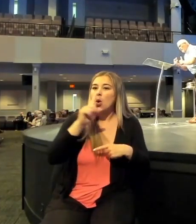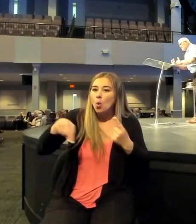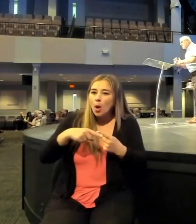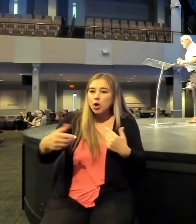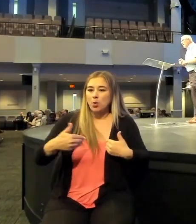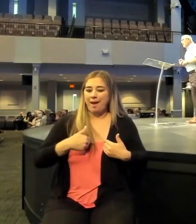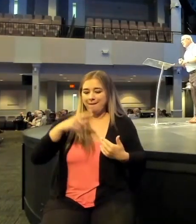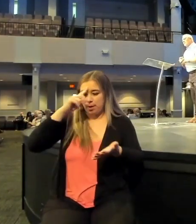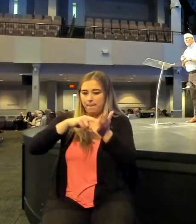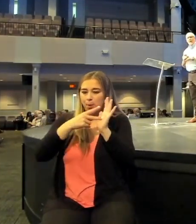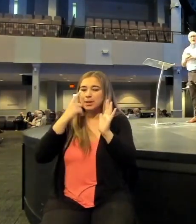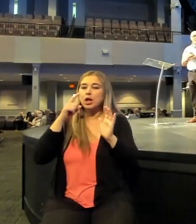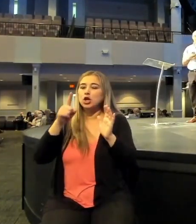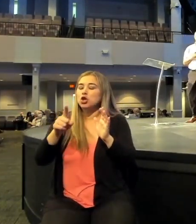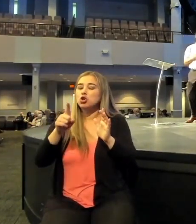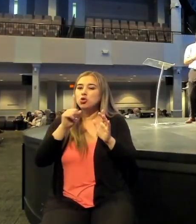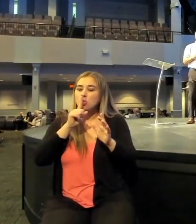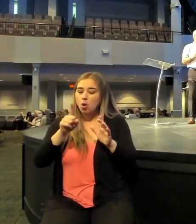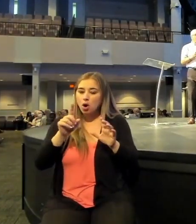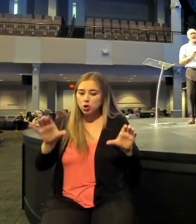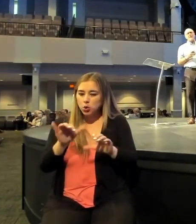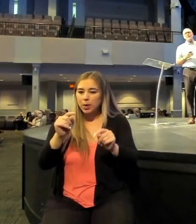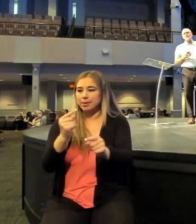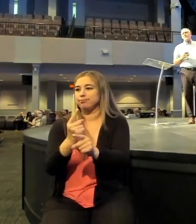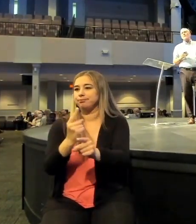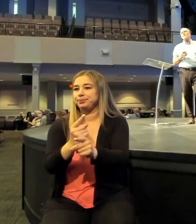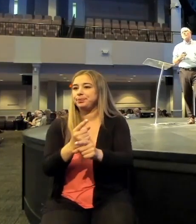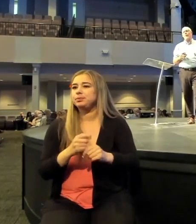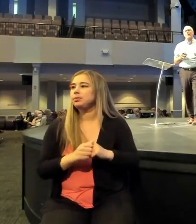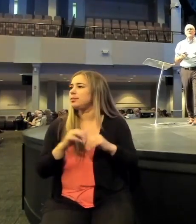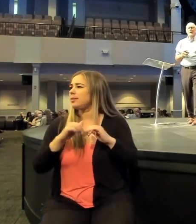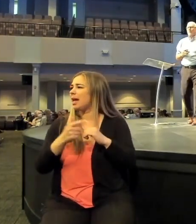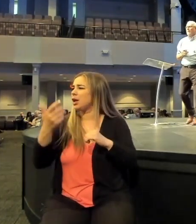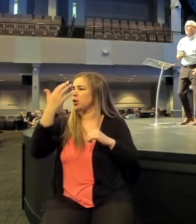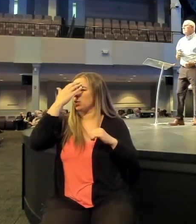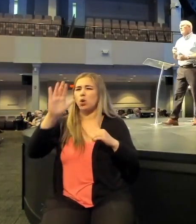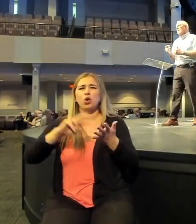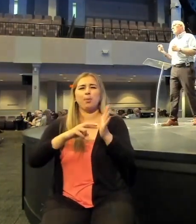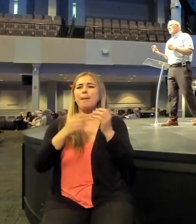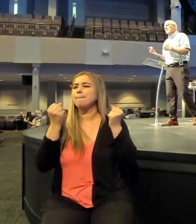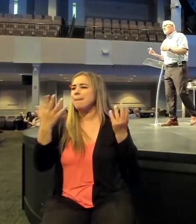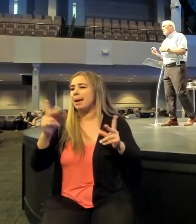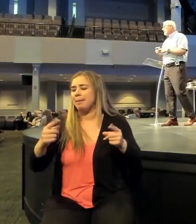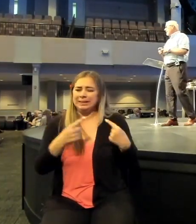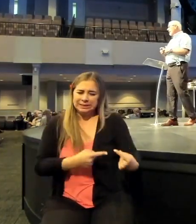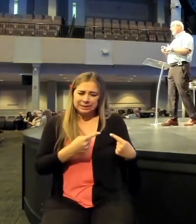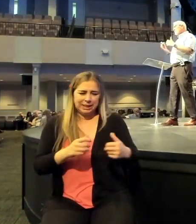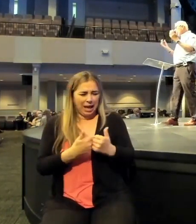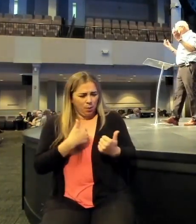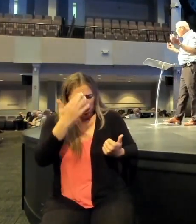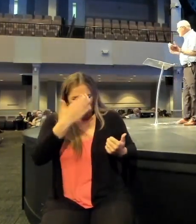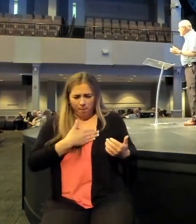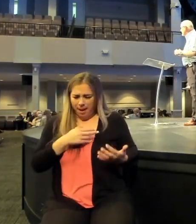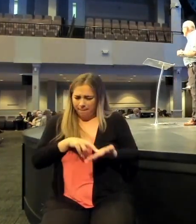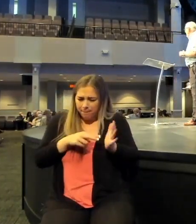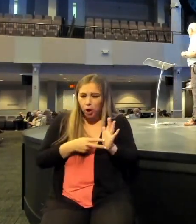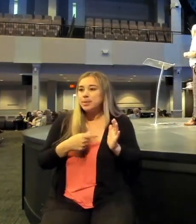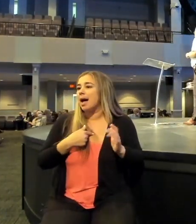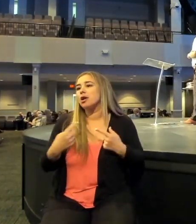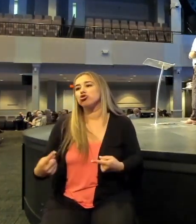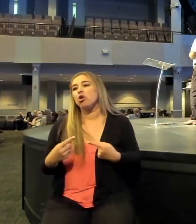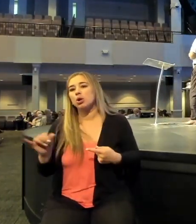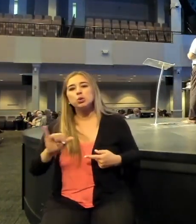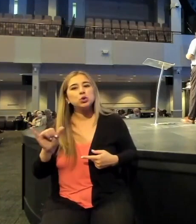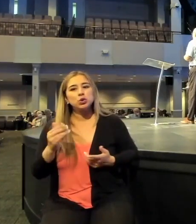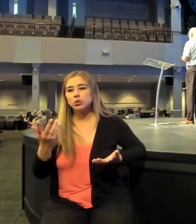purpose. You're investing it in the right way. Now, how do you know your purpose? A lot of people struggle with this. I've struggled with it at